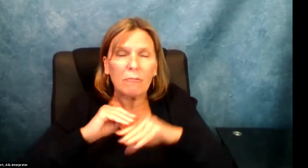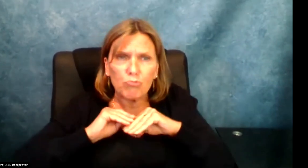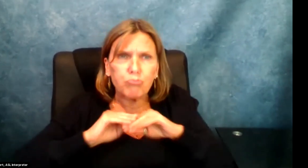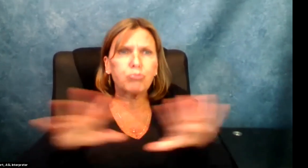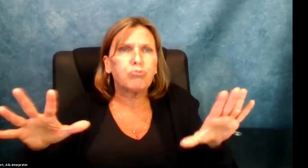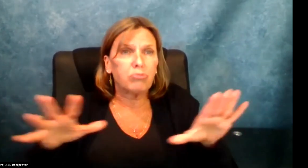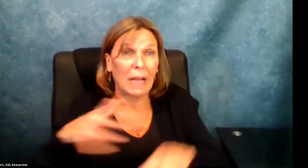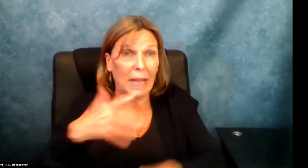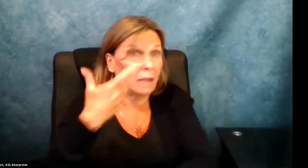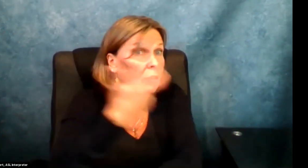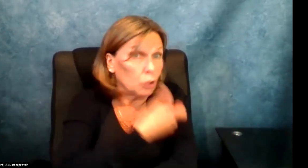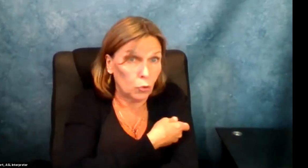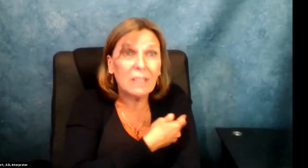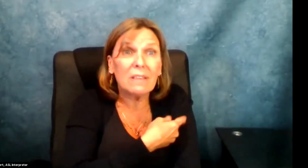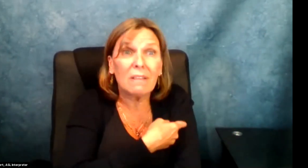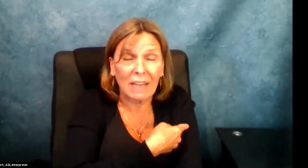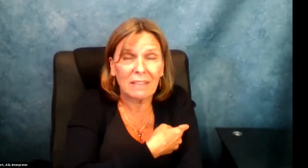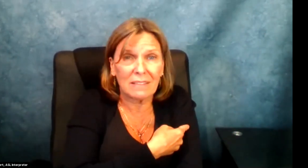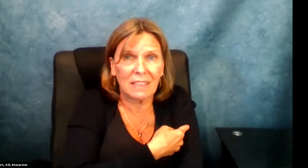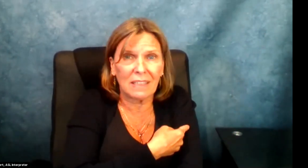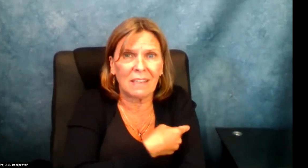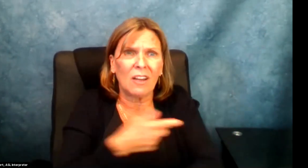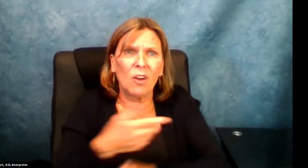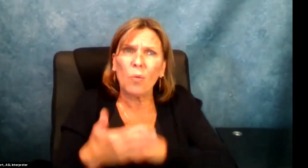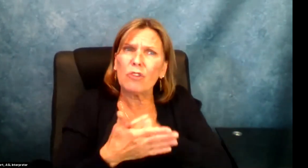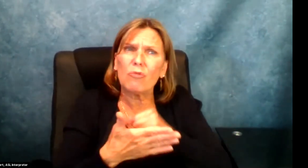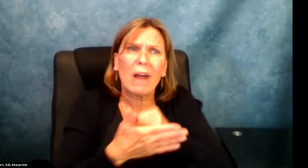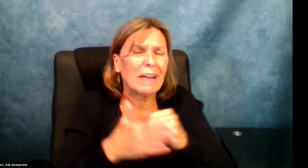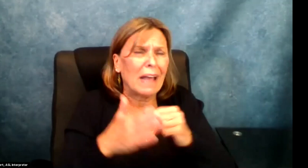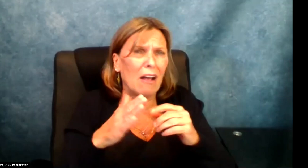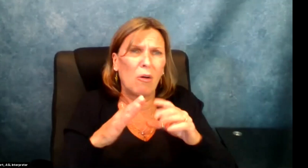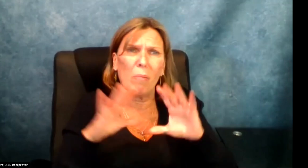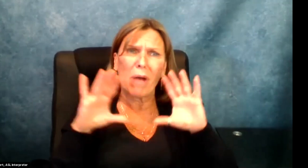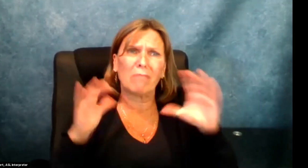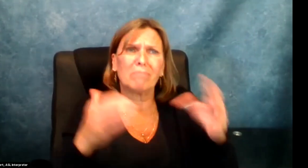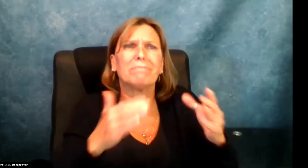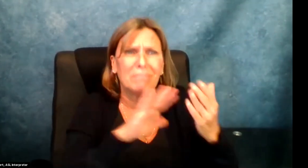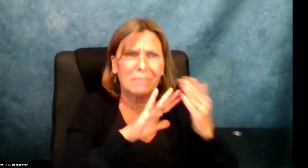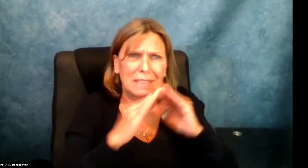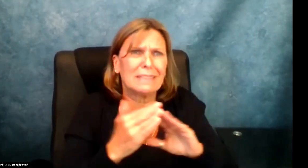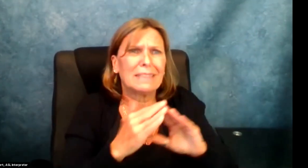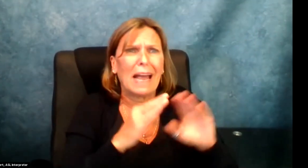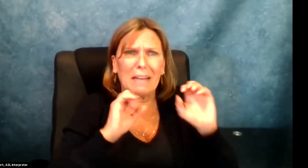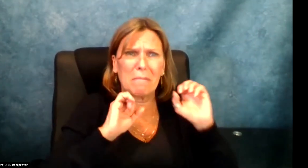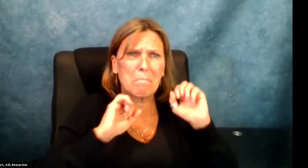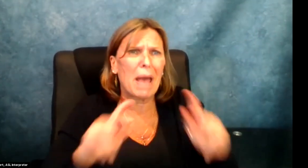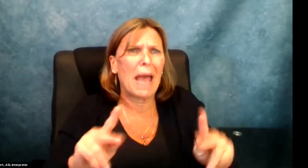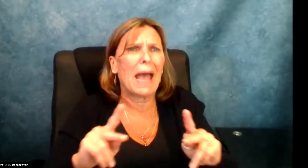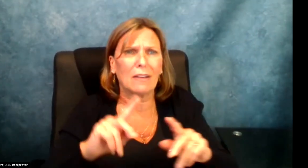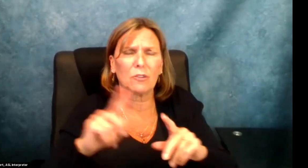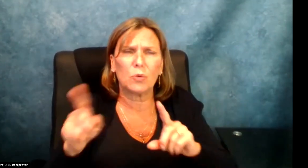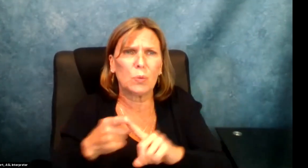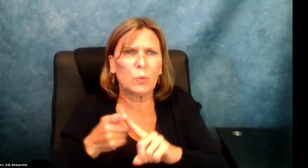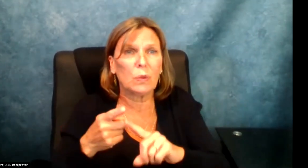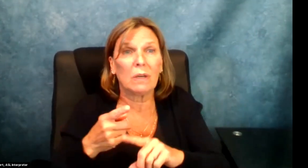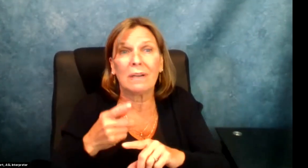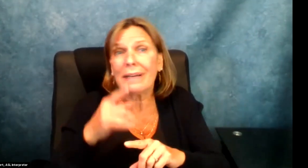is helping our society get back to a place where we can get kids to school and people doing, I mean,